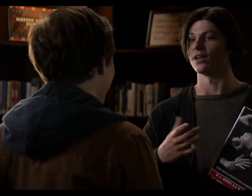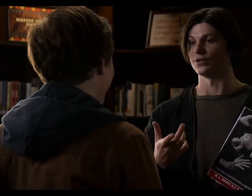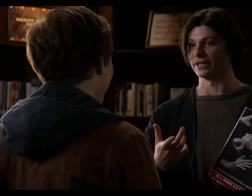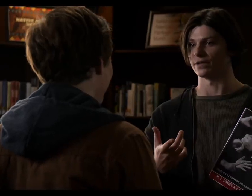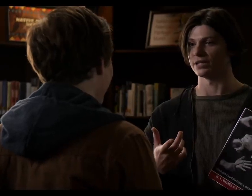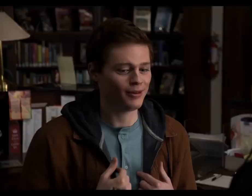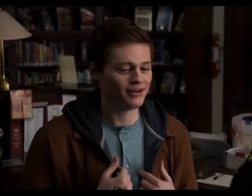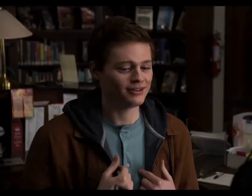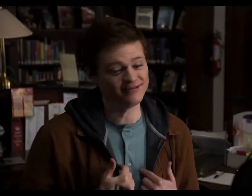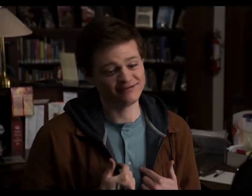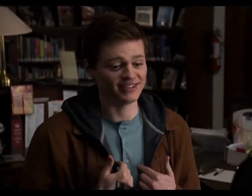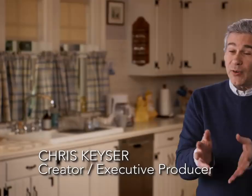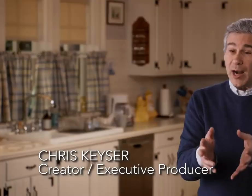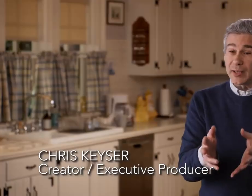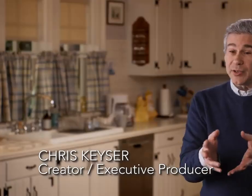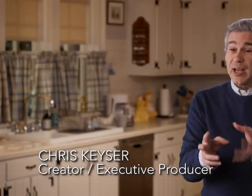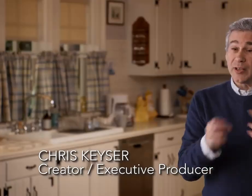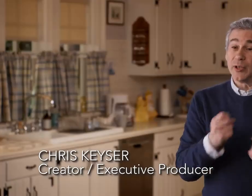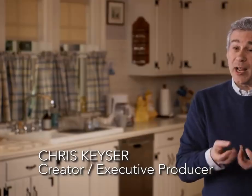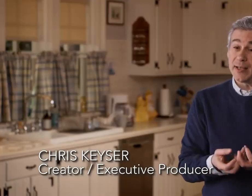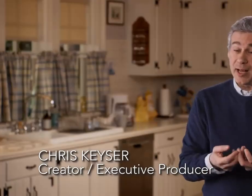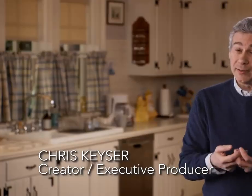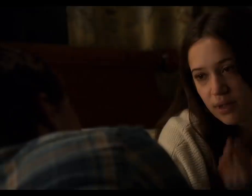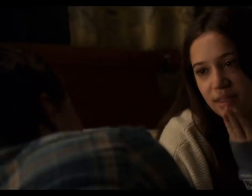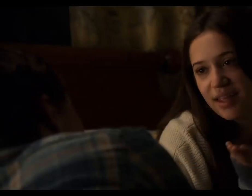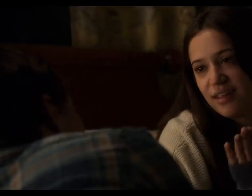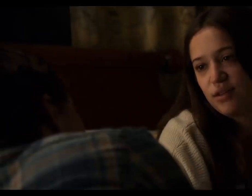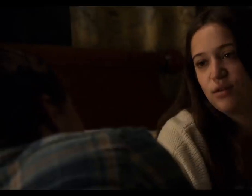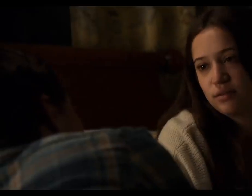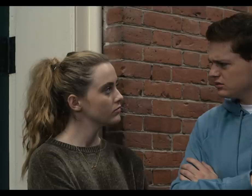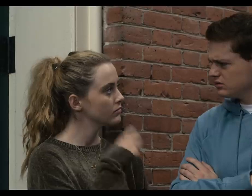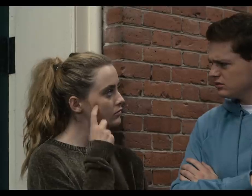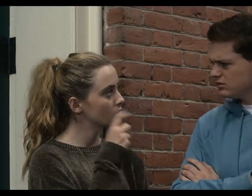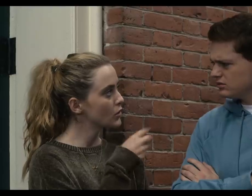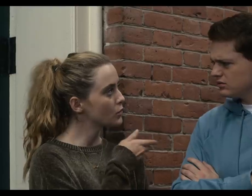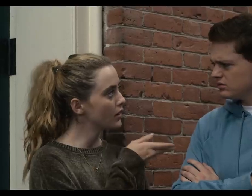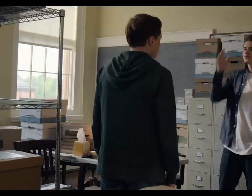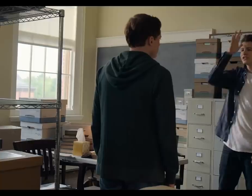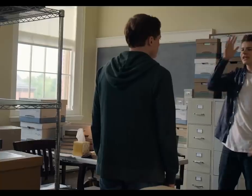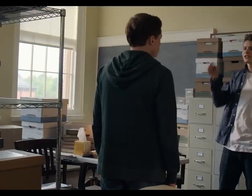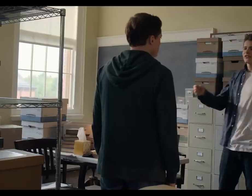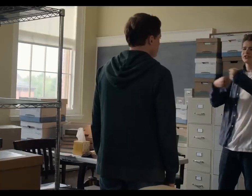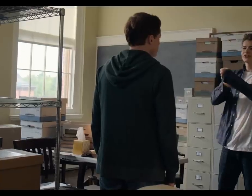They're different. A couple of our actors had to learn ASL during the course of the season, or at least enough to communicate with Sean.